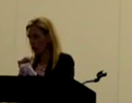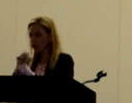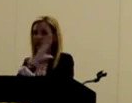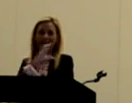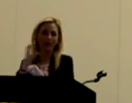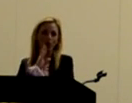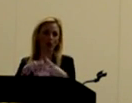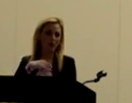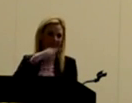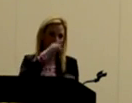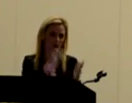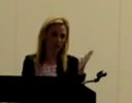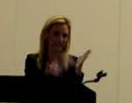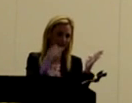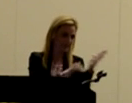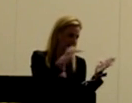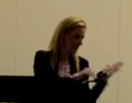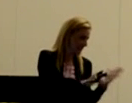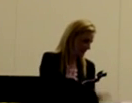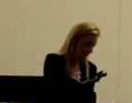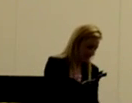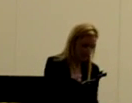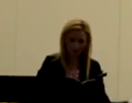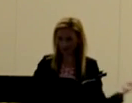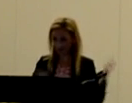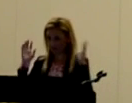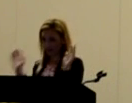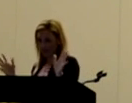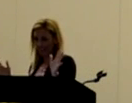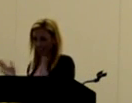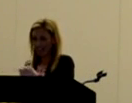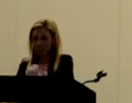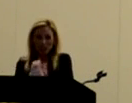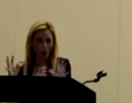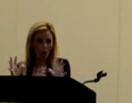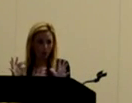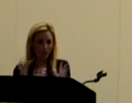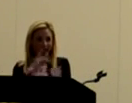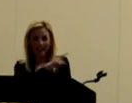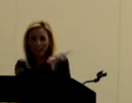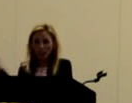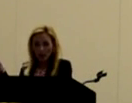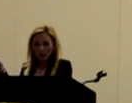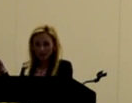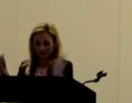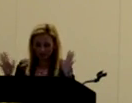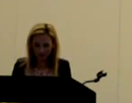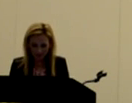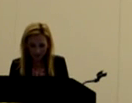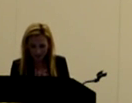Switched at Birth or at work or talking to my kids, because I have to say things over and over again, the same things over and over again. So, lucky you, I get to use my